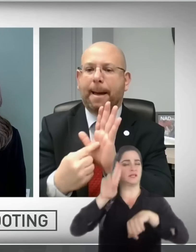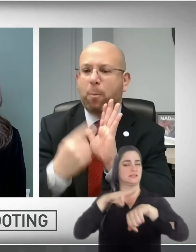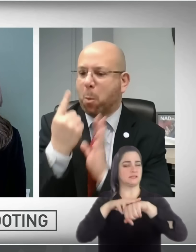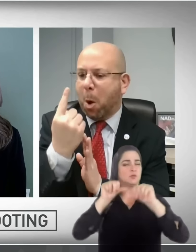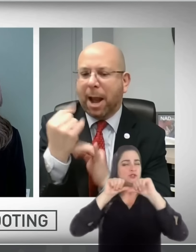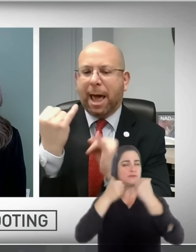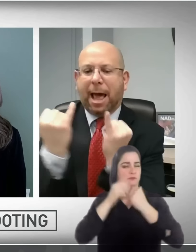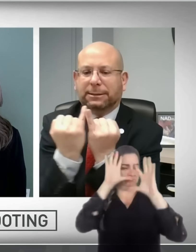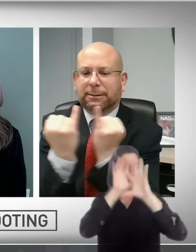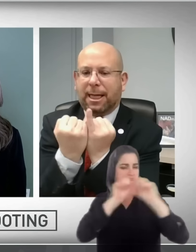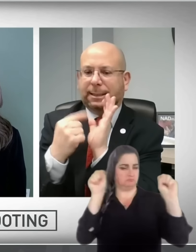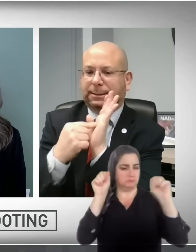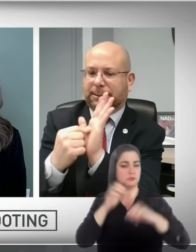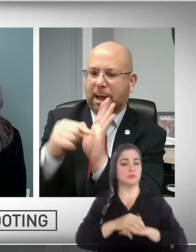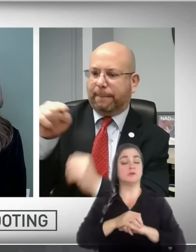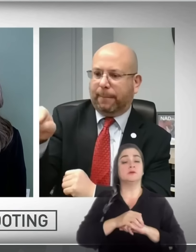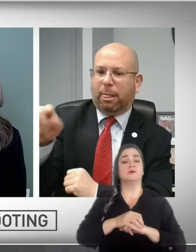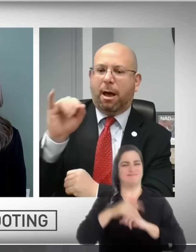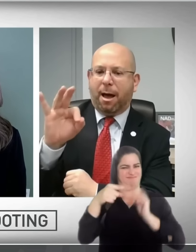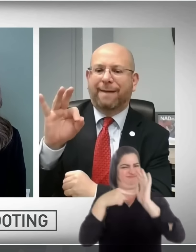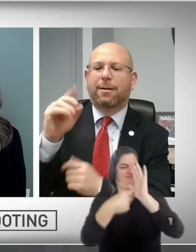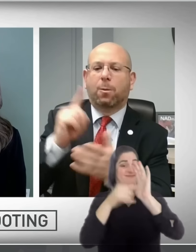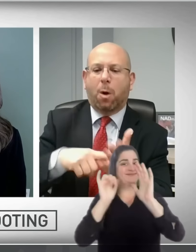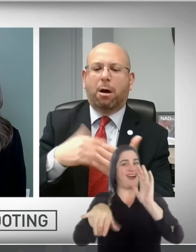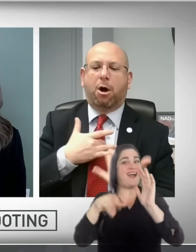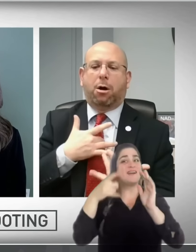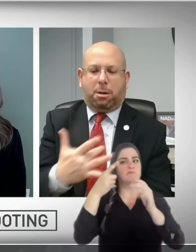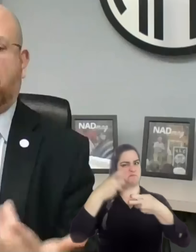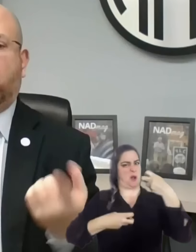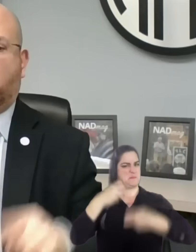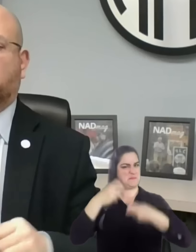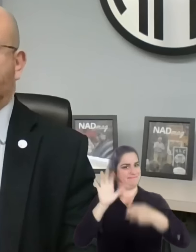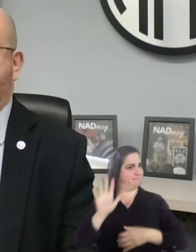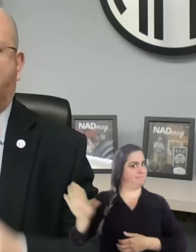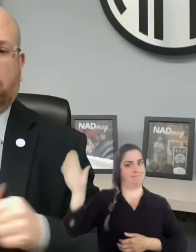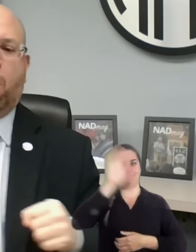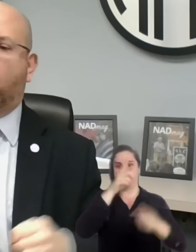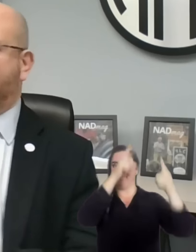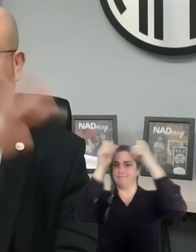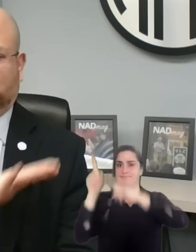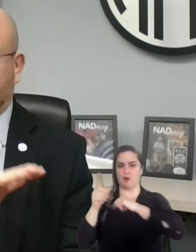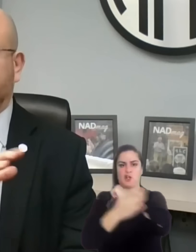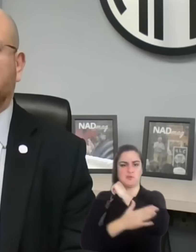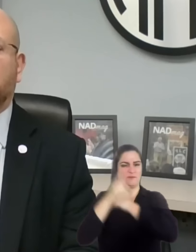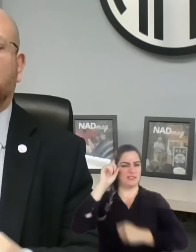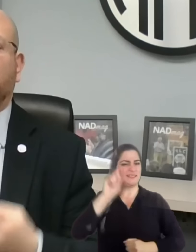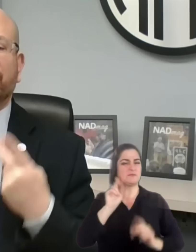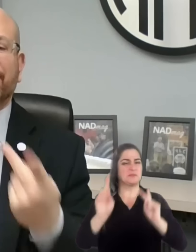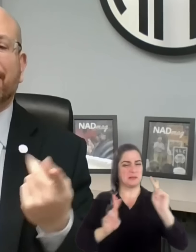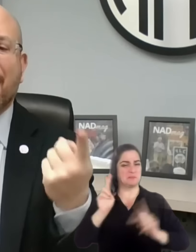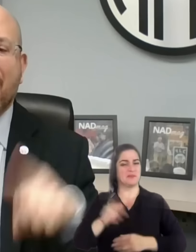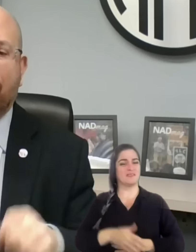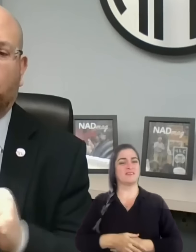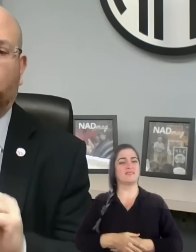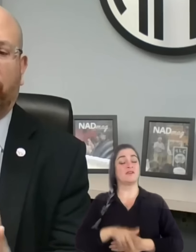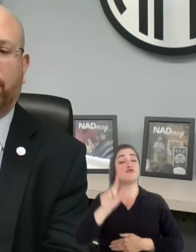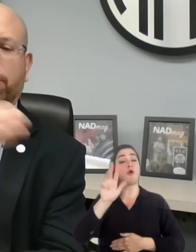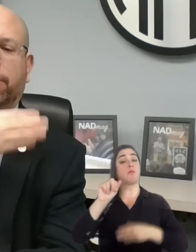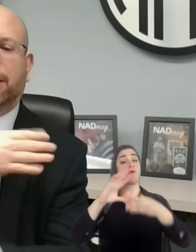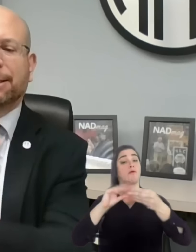Maine is just illustrative, one isolated example, what can go wrong anywhere in this country.